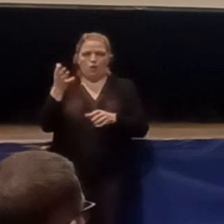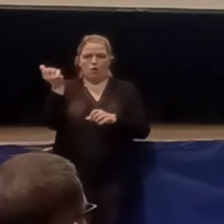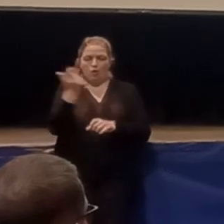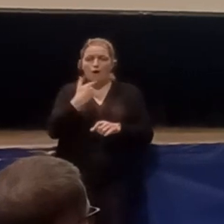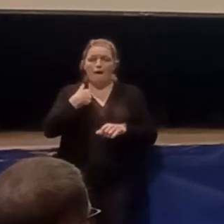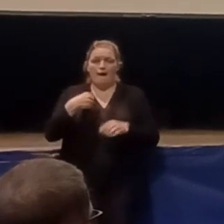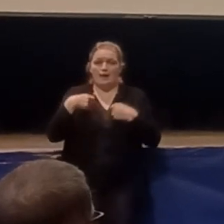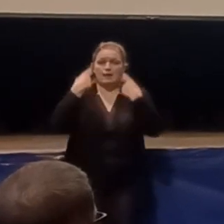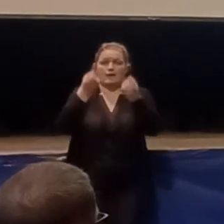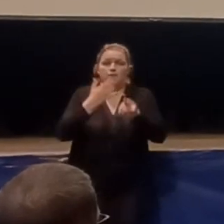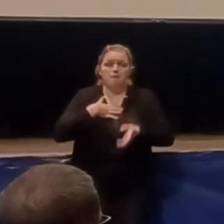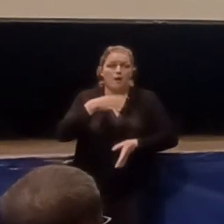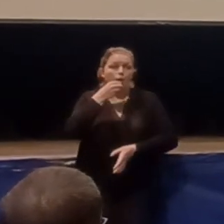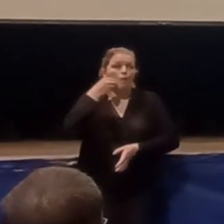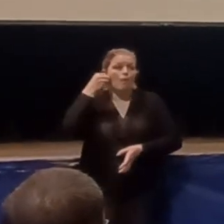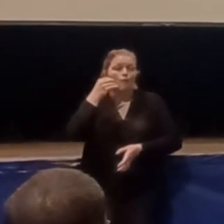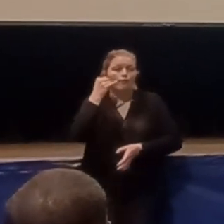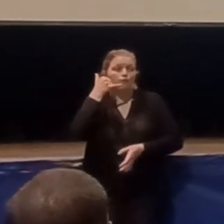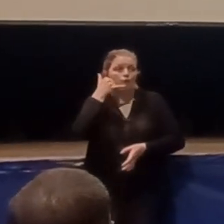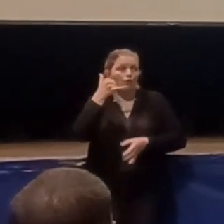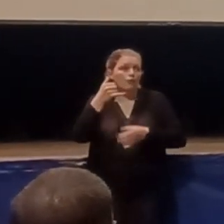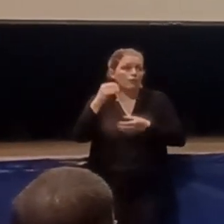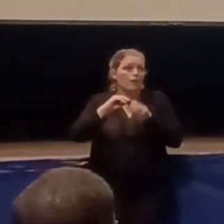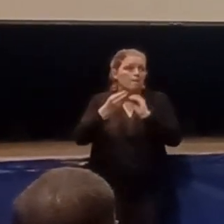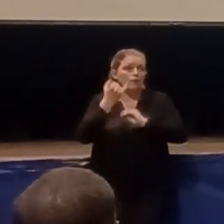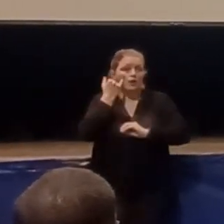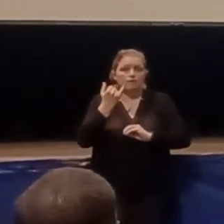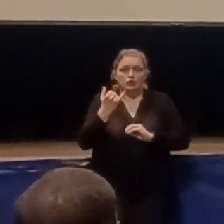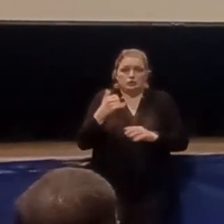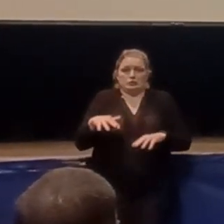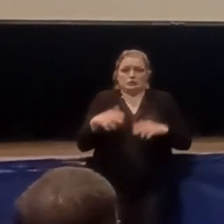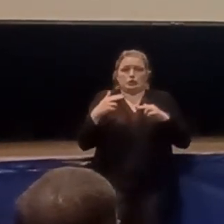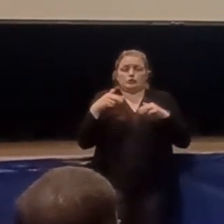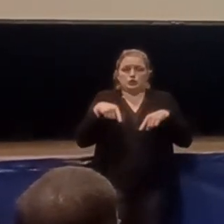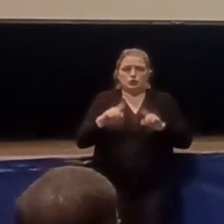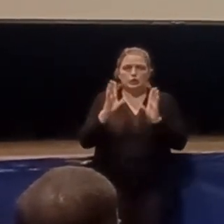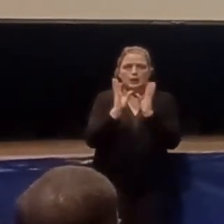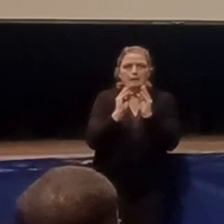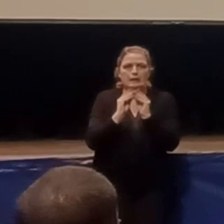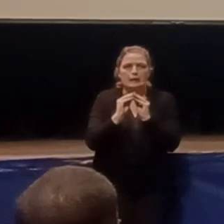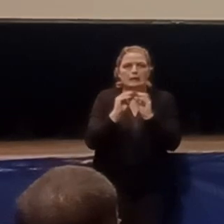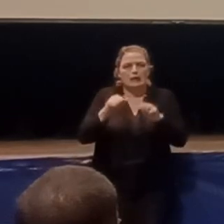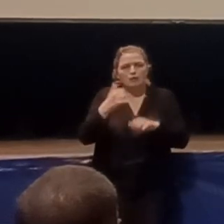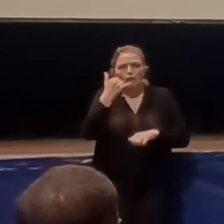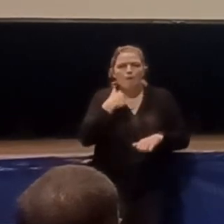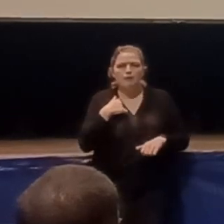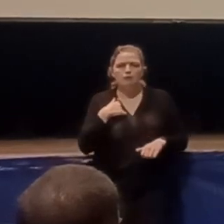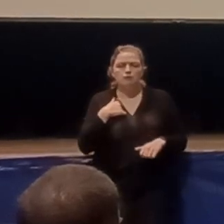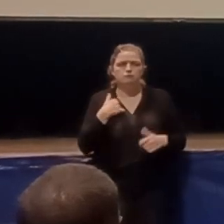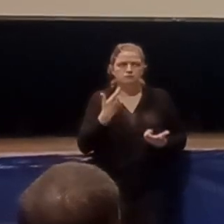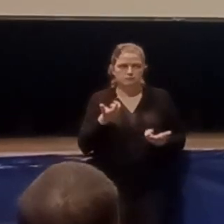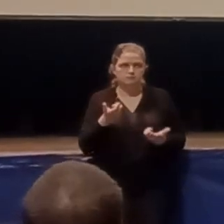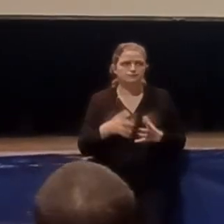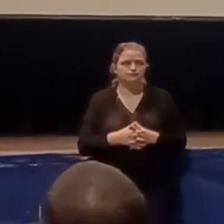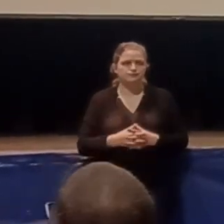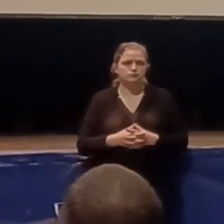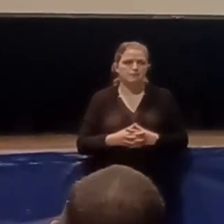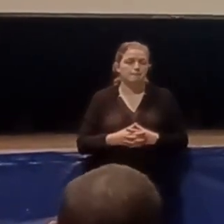phone number to folks that want to call me in case they're too nervous to talk in public. You know,